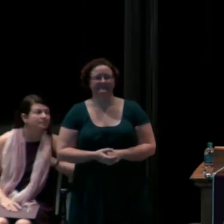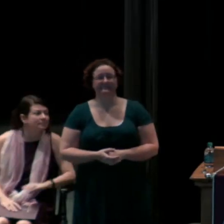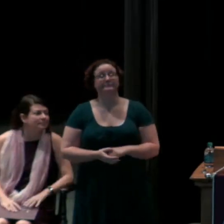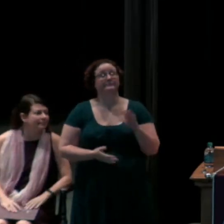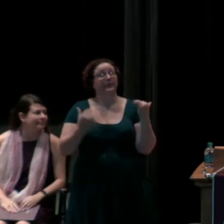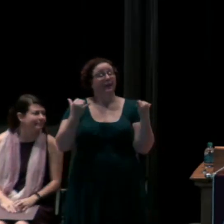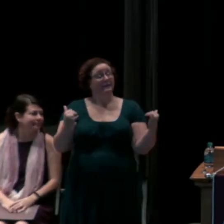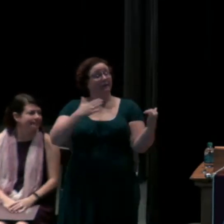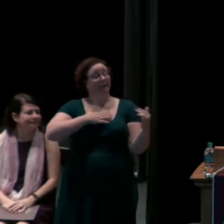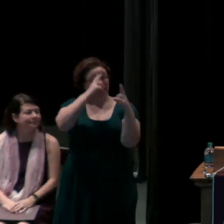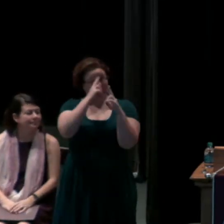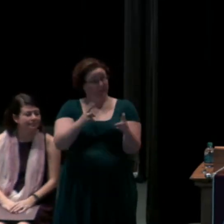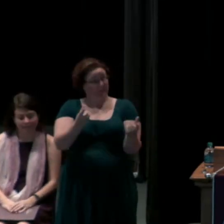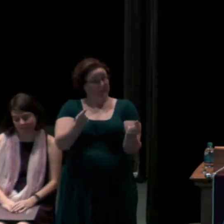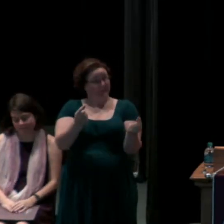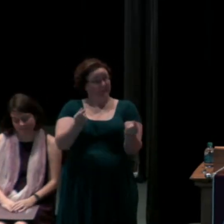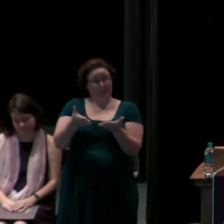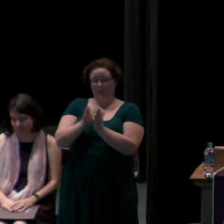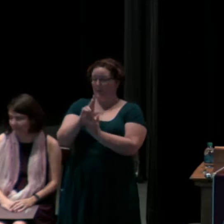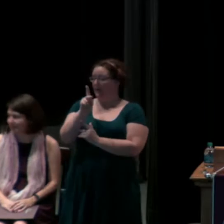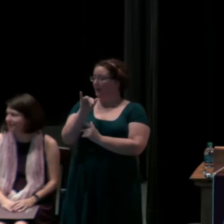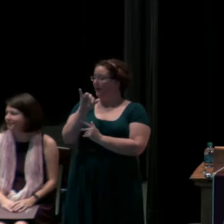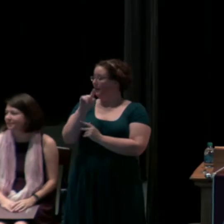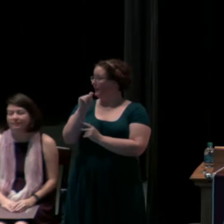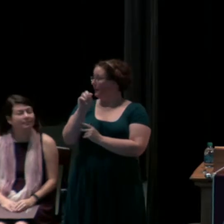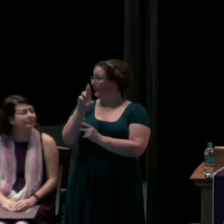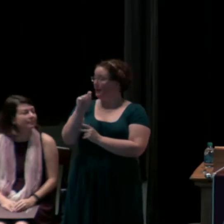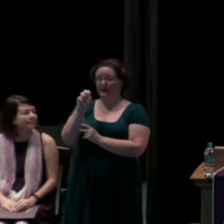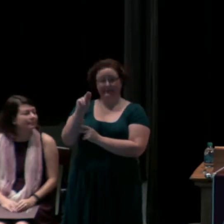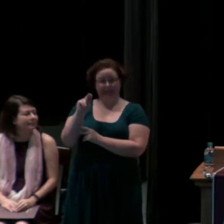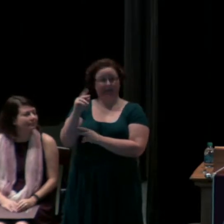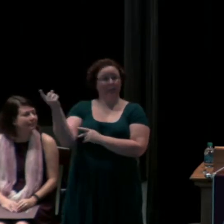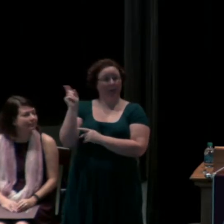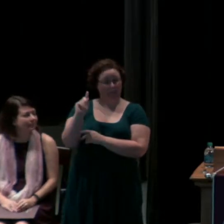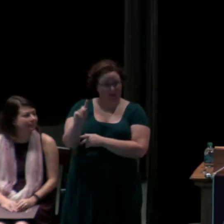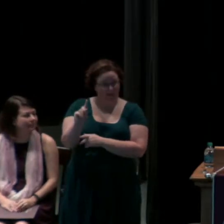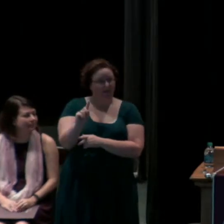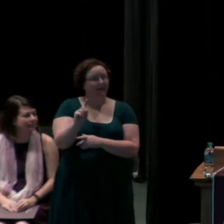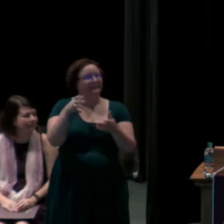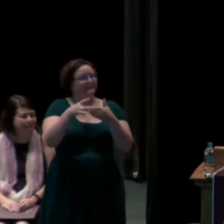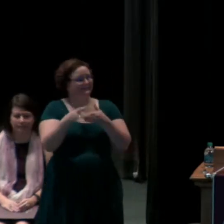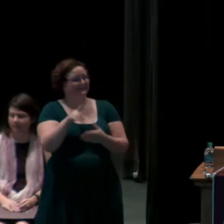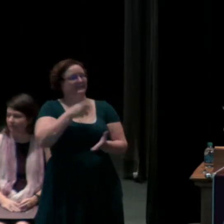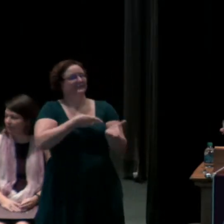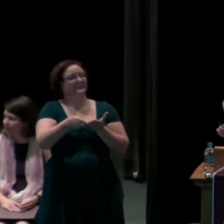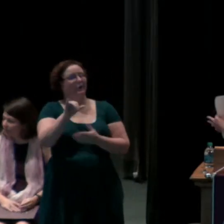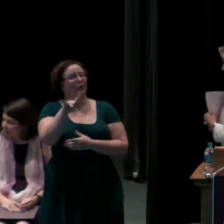And it is now my honor to ask Kirsten to come back to the podium and lead us in the Honor Code Pledge.